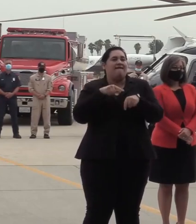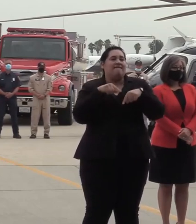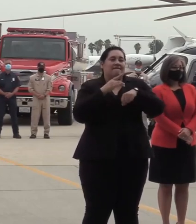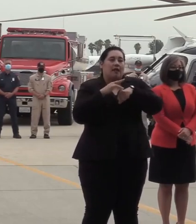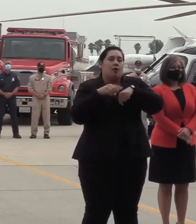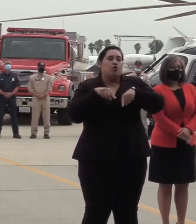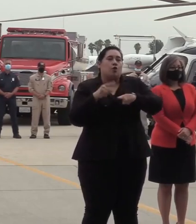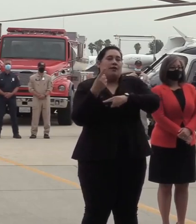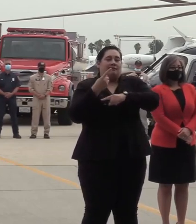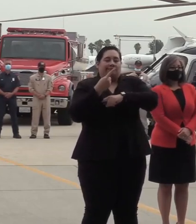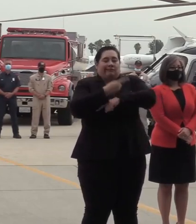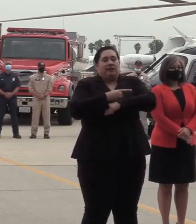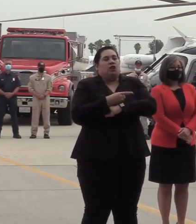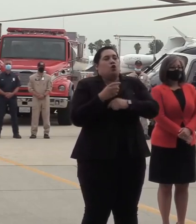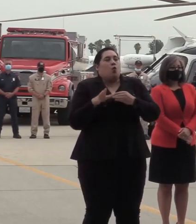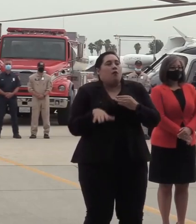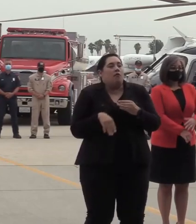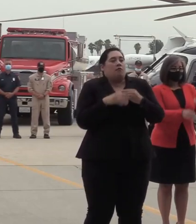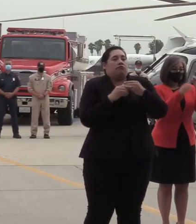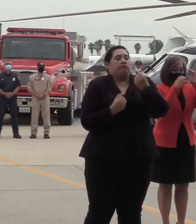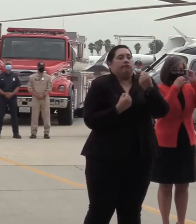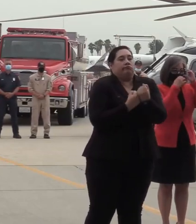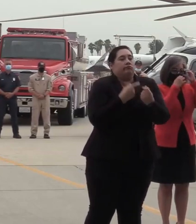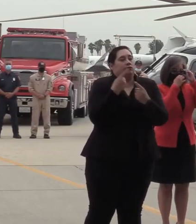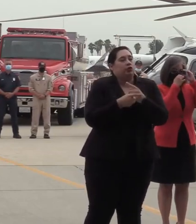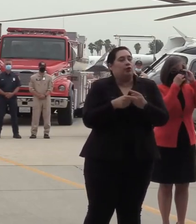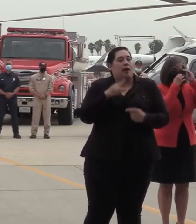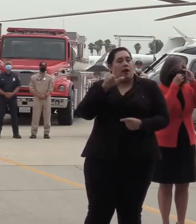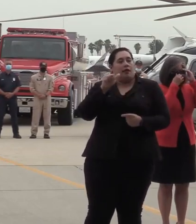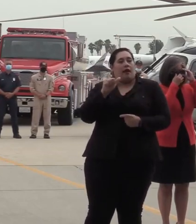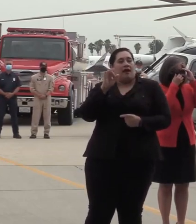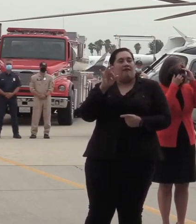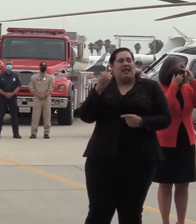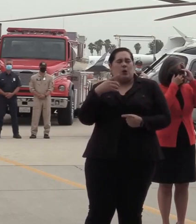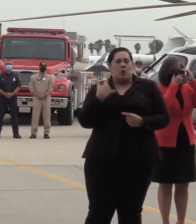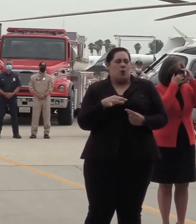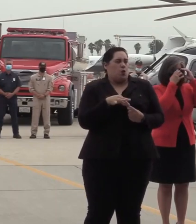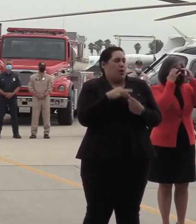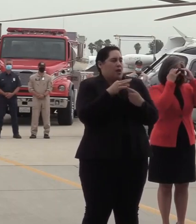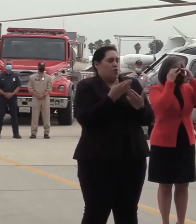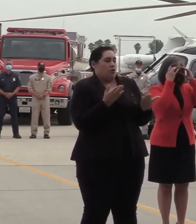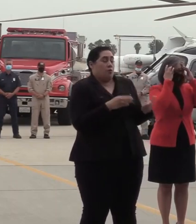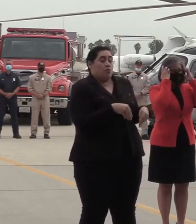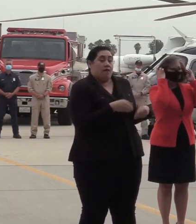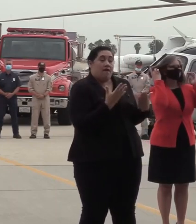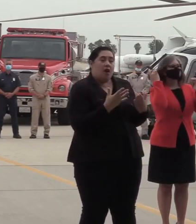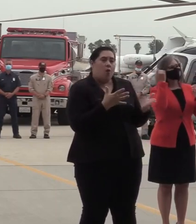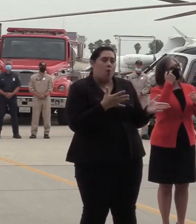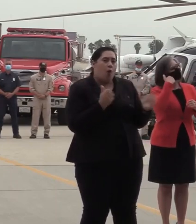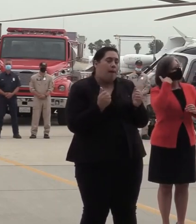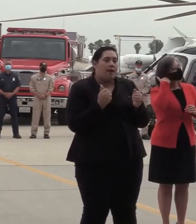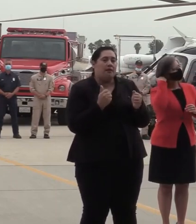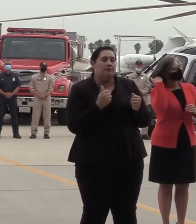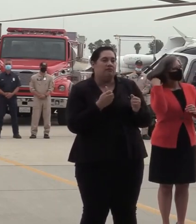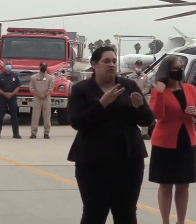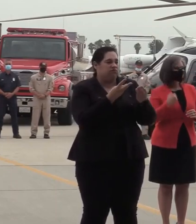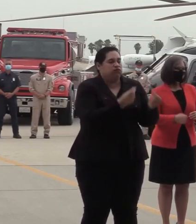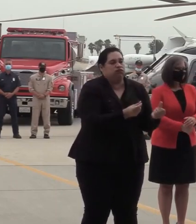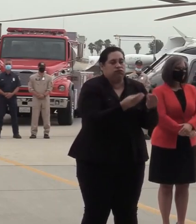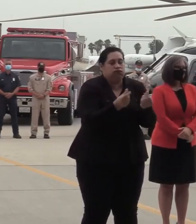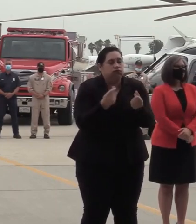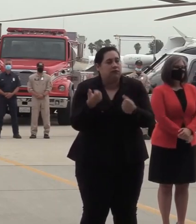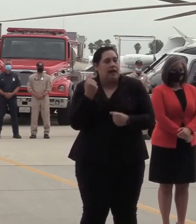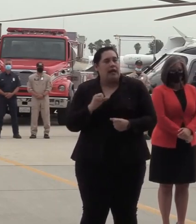augment the LAFD's fleet of helicopters. This unique aviation resource will provide a rapid assault on any wildland